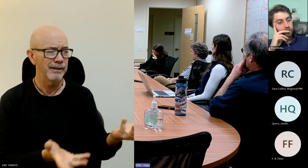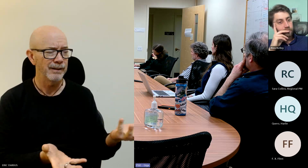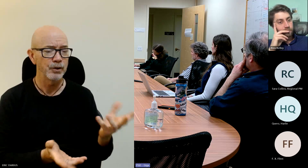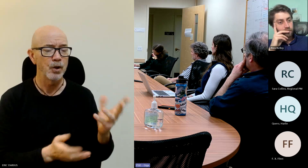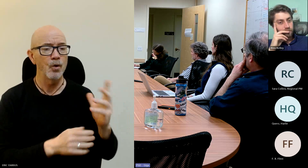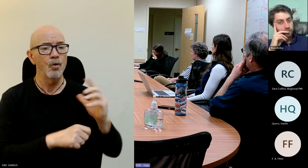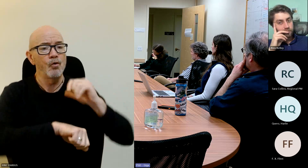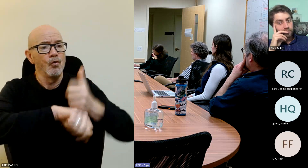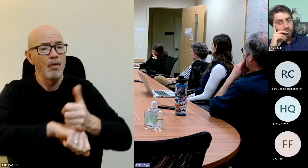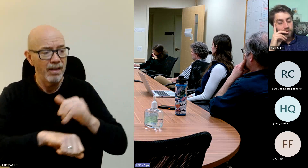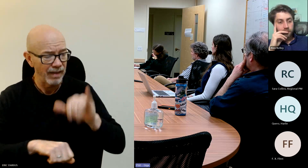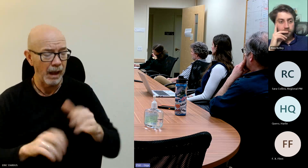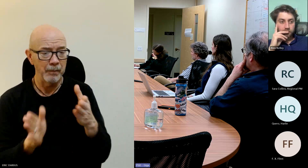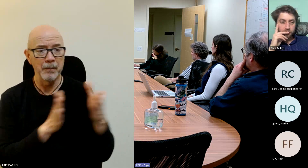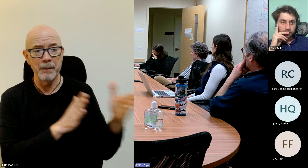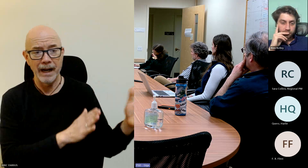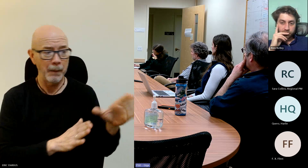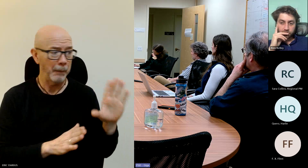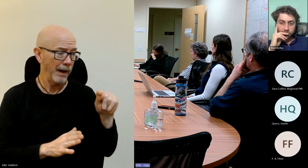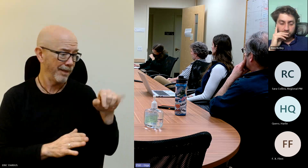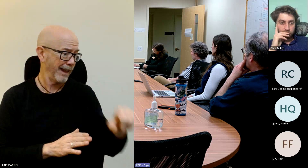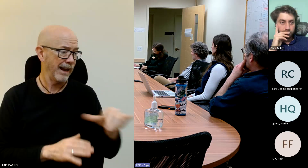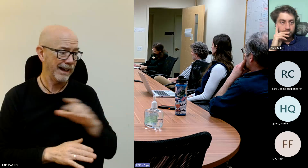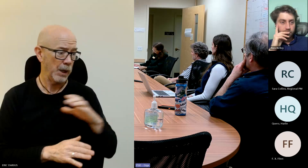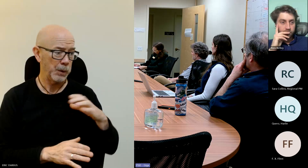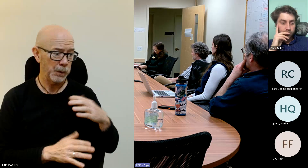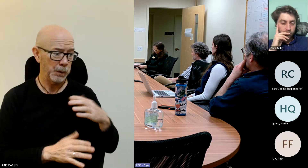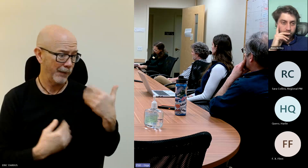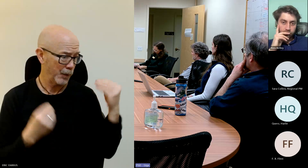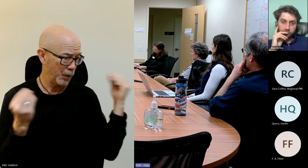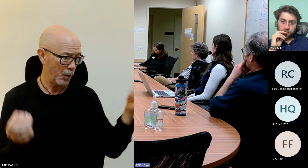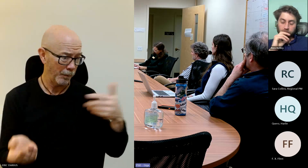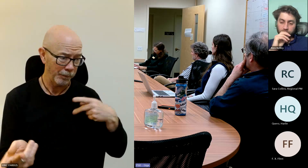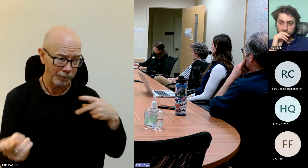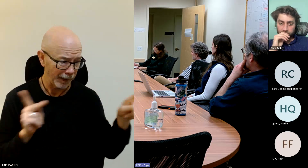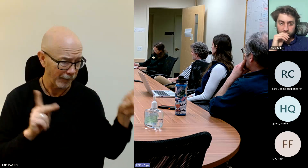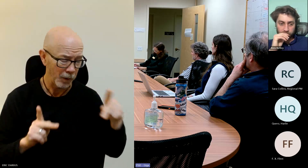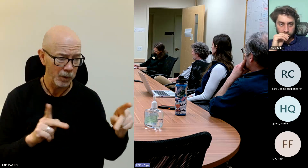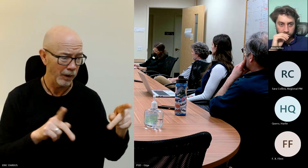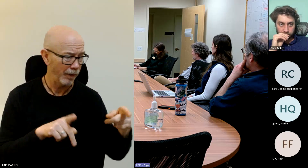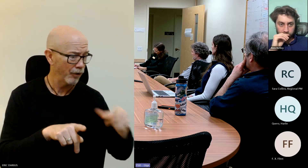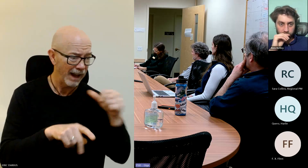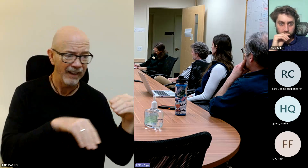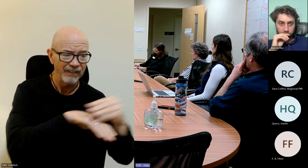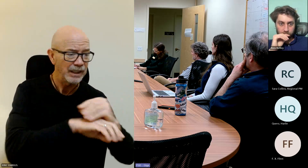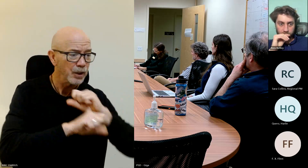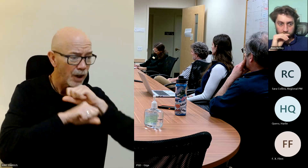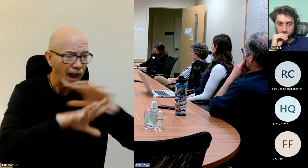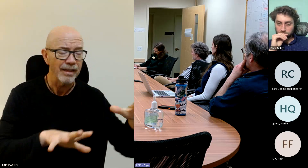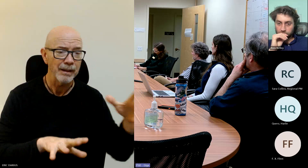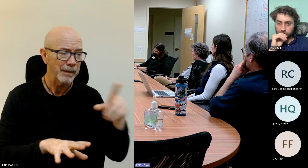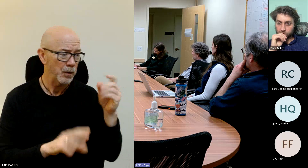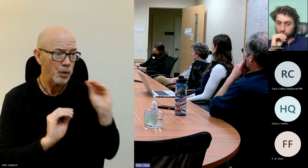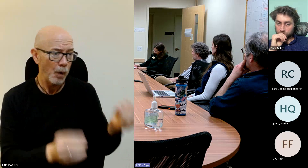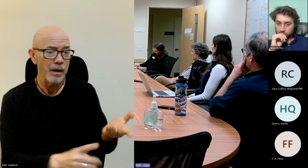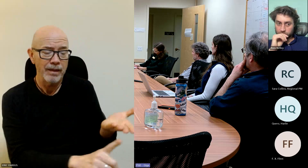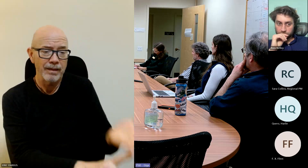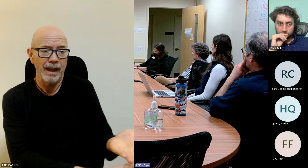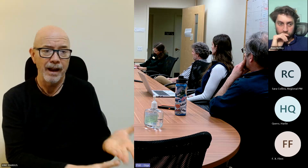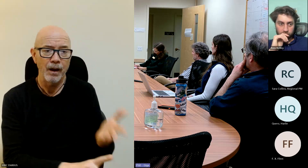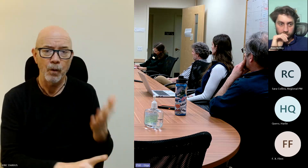this ghost empty council is advising on this stuff is absolute fallacy. You know, why didn't y'all